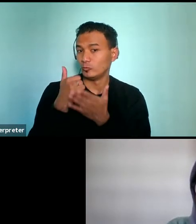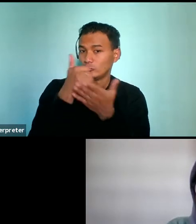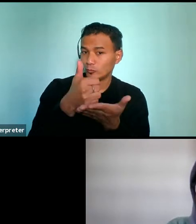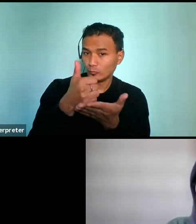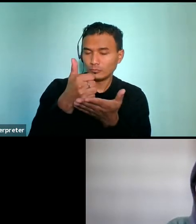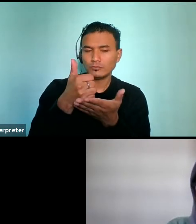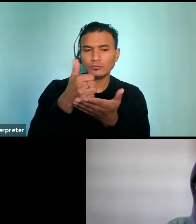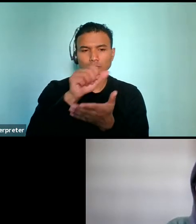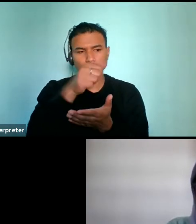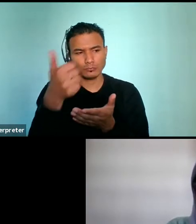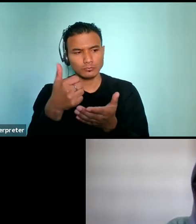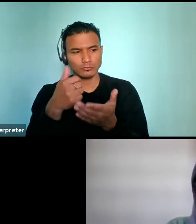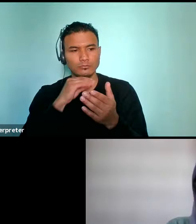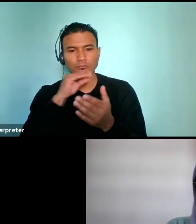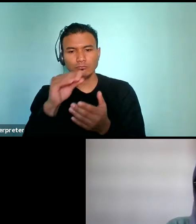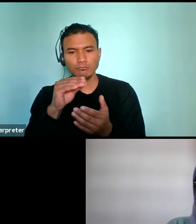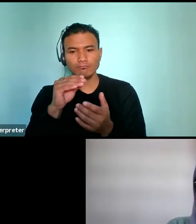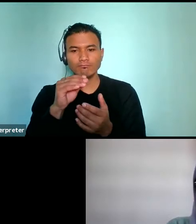other